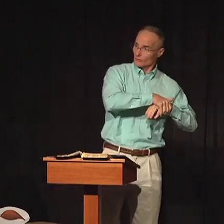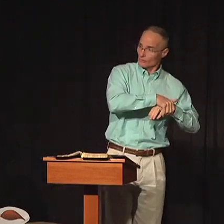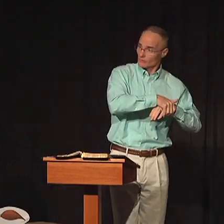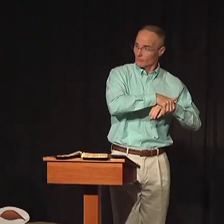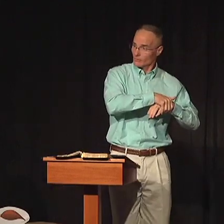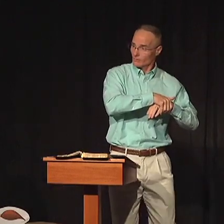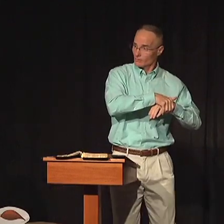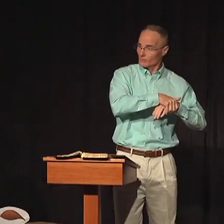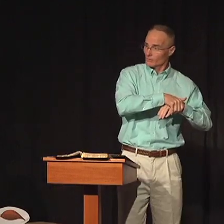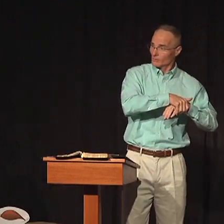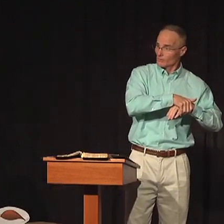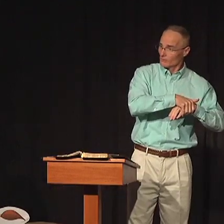Am I English?